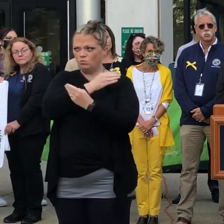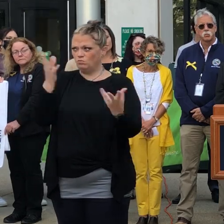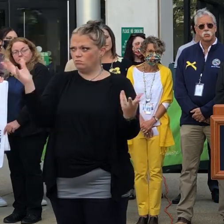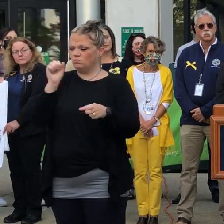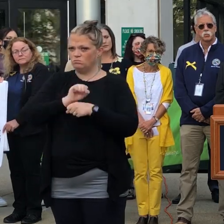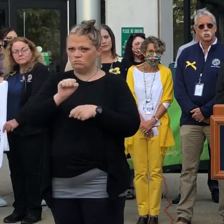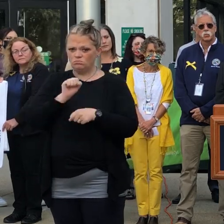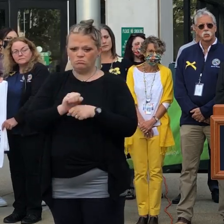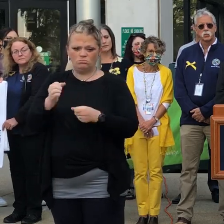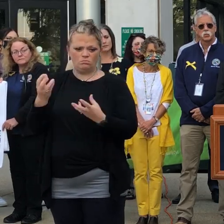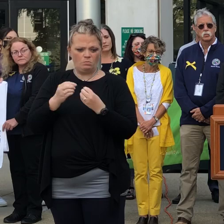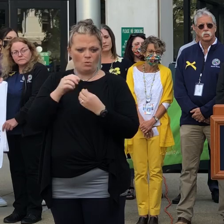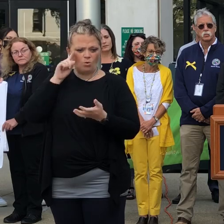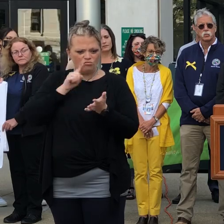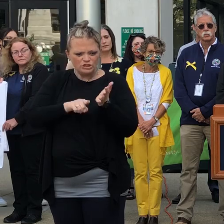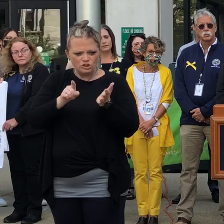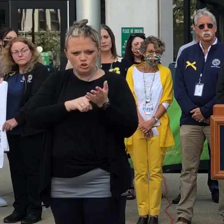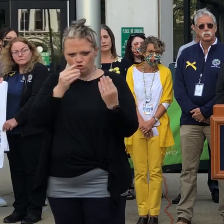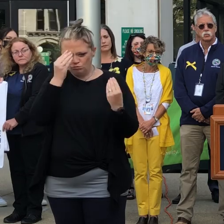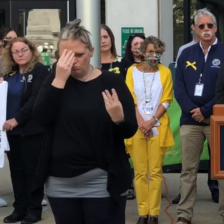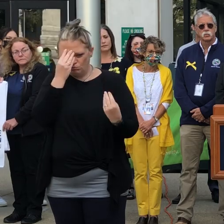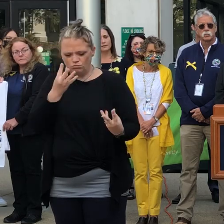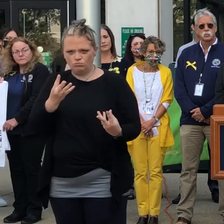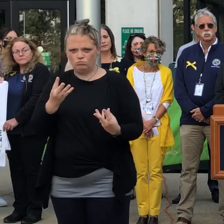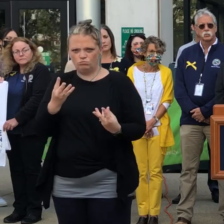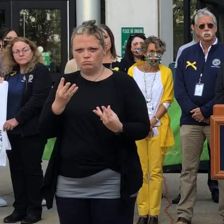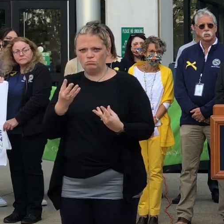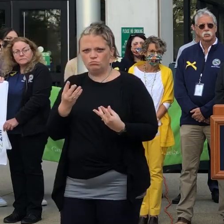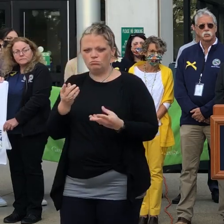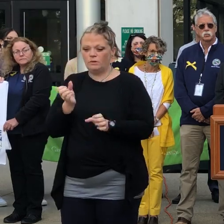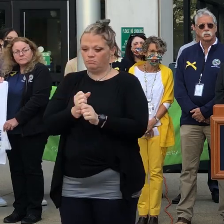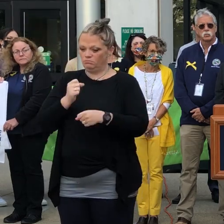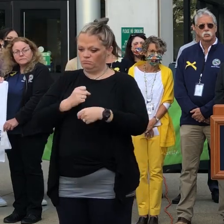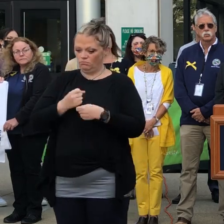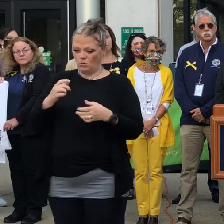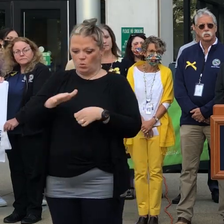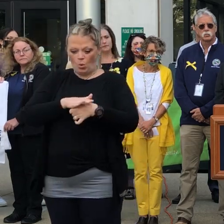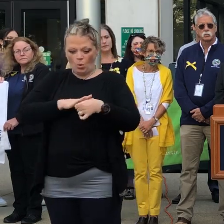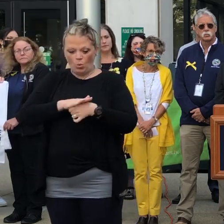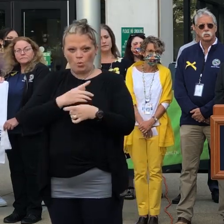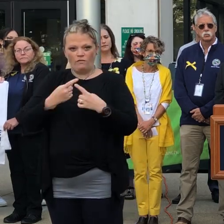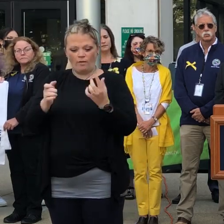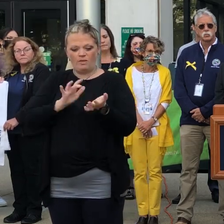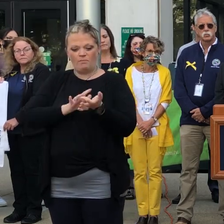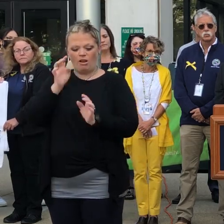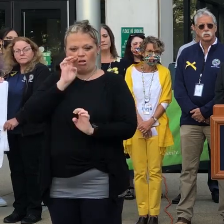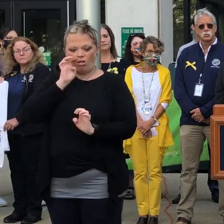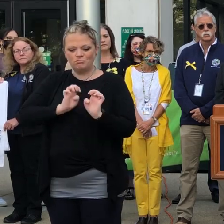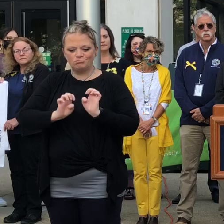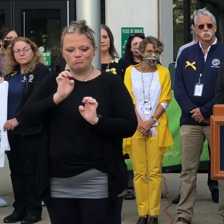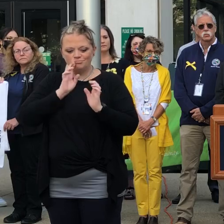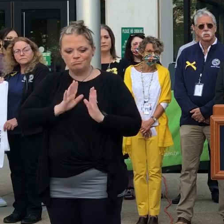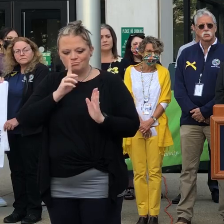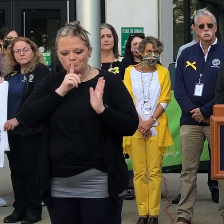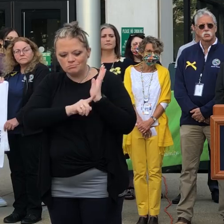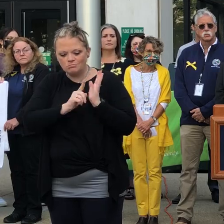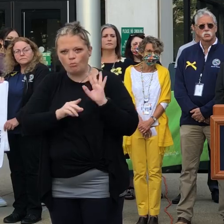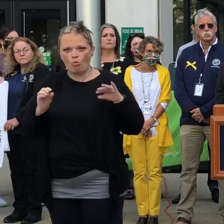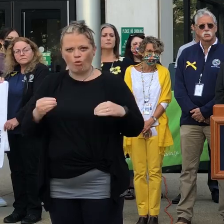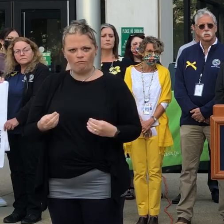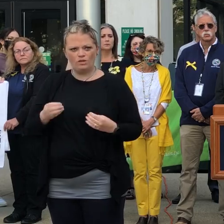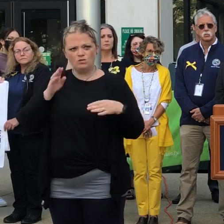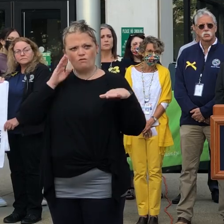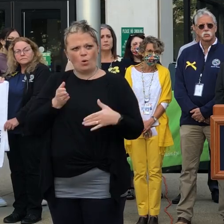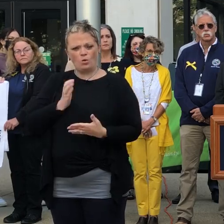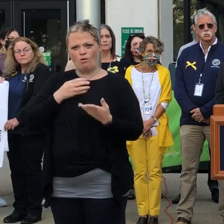with research and data, which is produced locally by the medical examiner's office. It helps us focus our